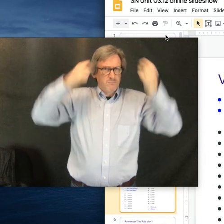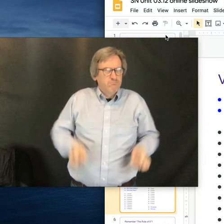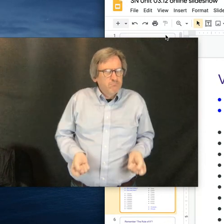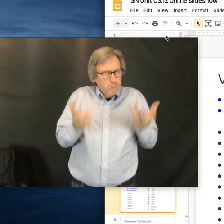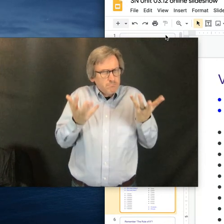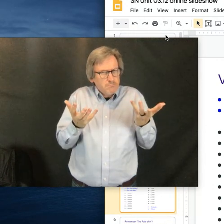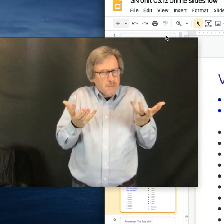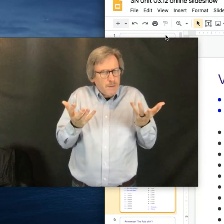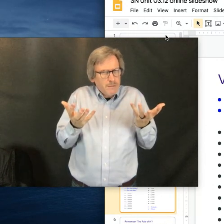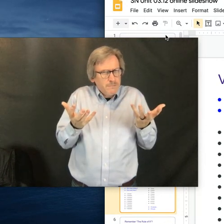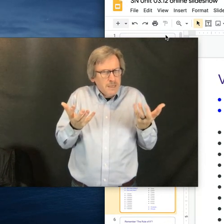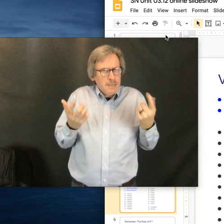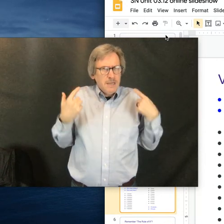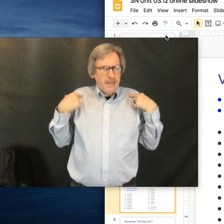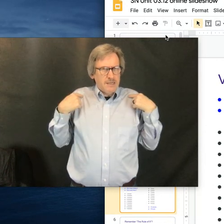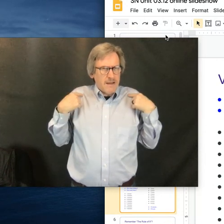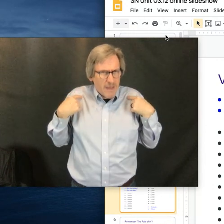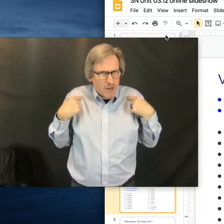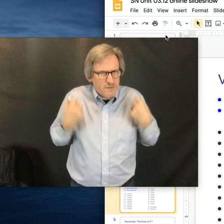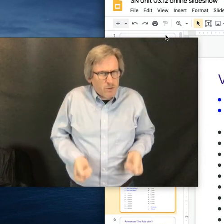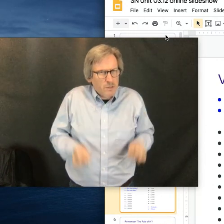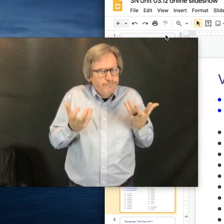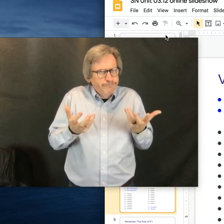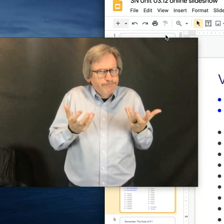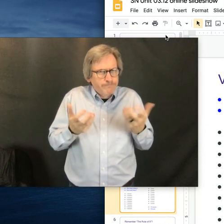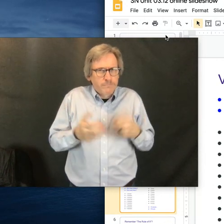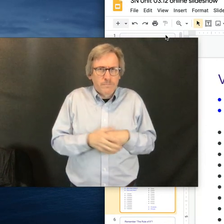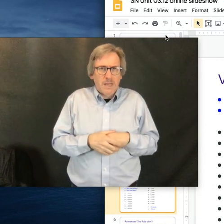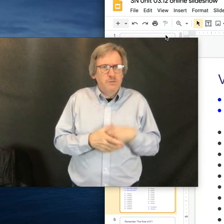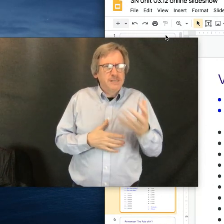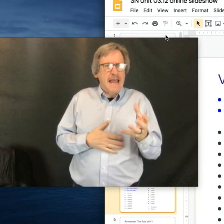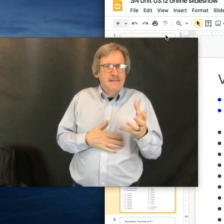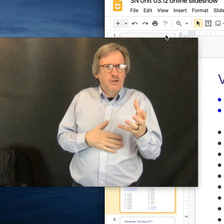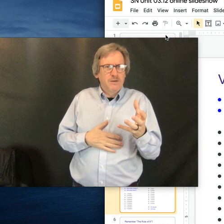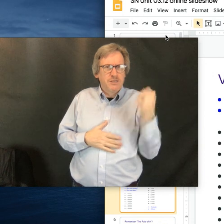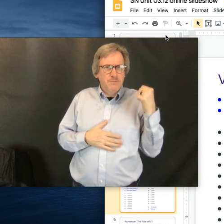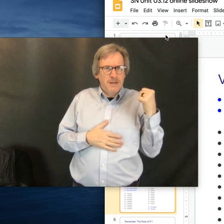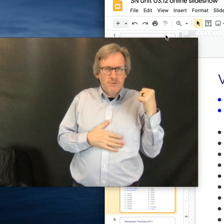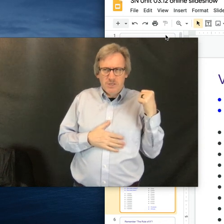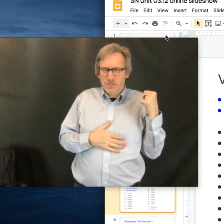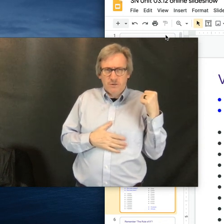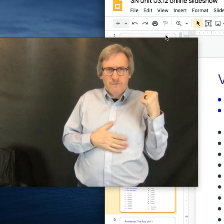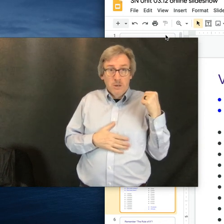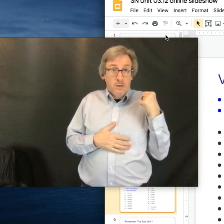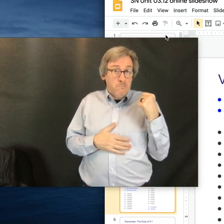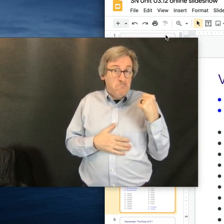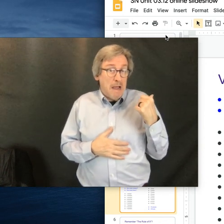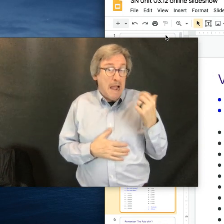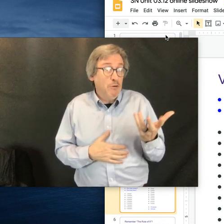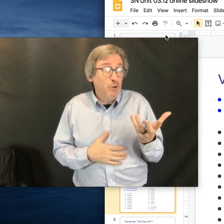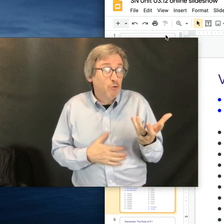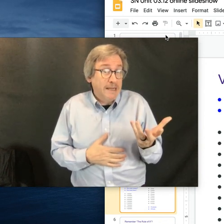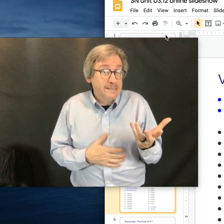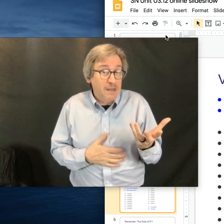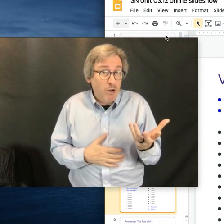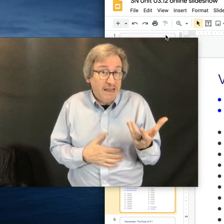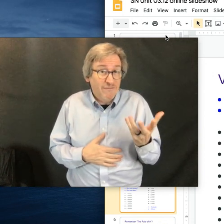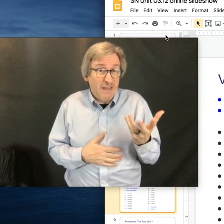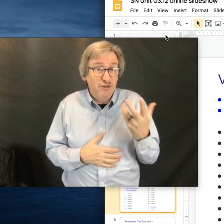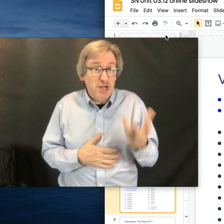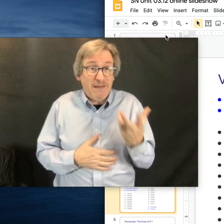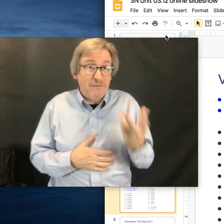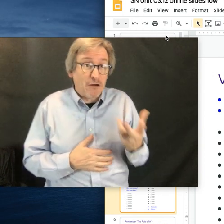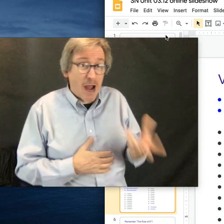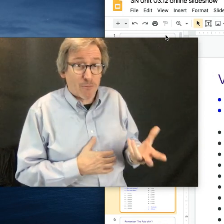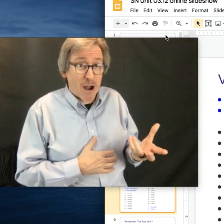down. How many? And kind of that hunch forward. I was just asked a question by another teacher. How do you grade someone if